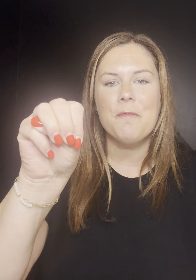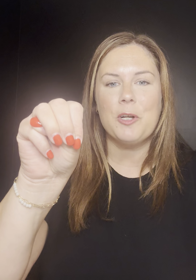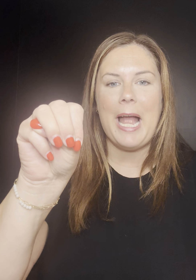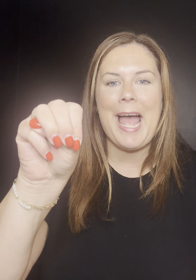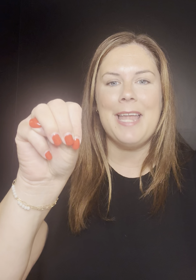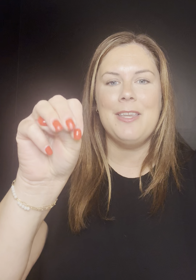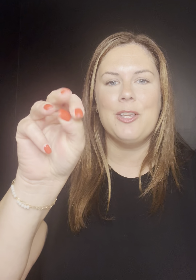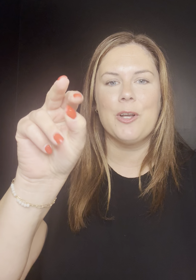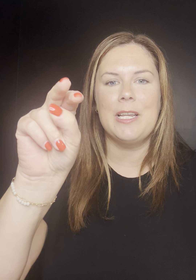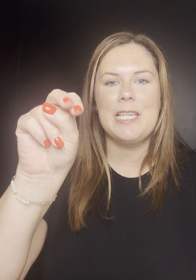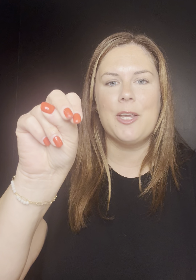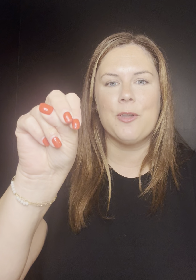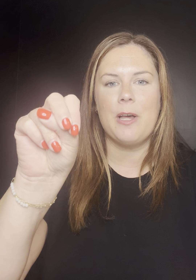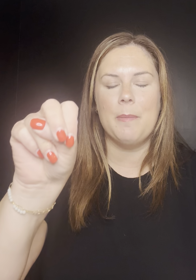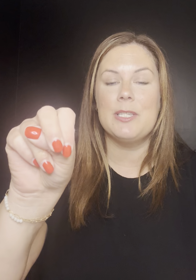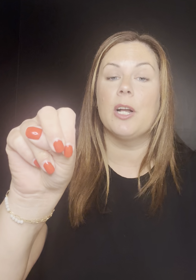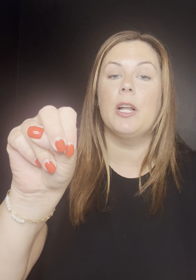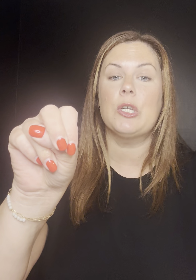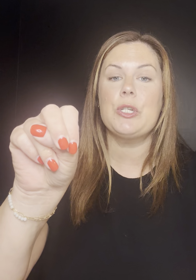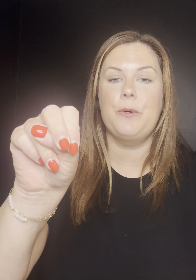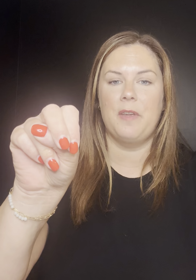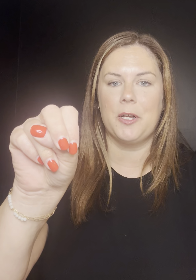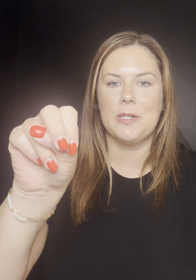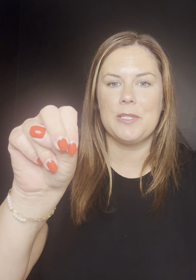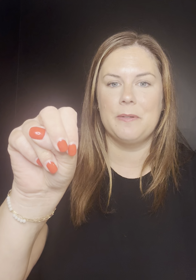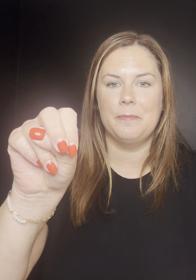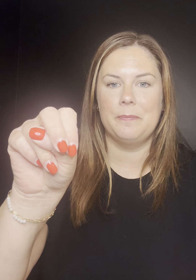For N, you're gonna take your thumb and tuck it under two fingers.